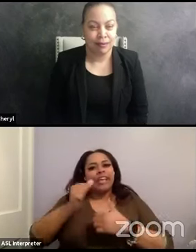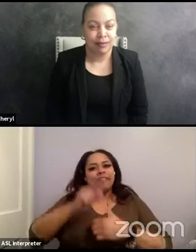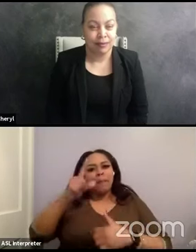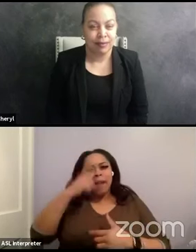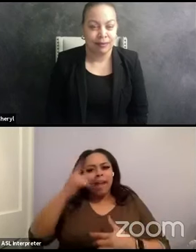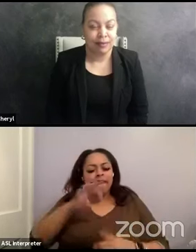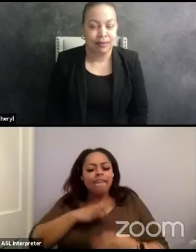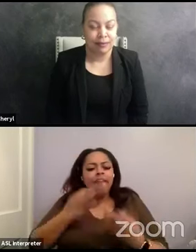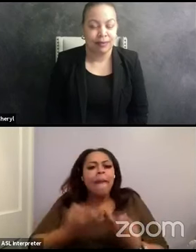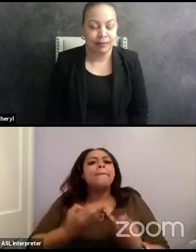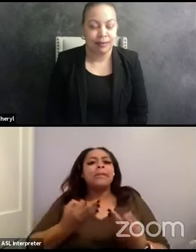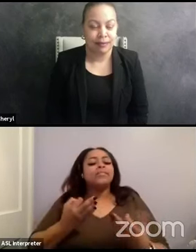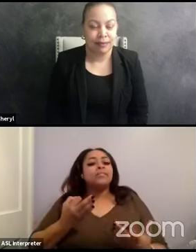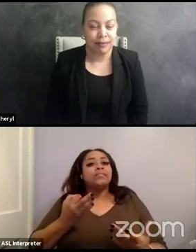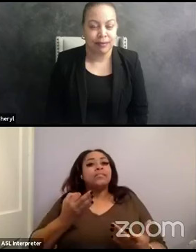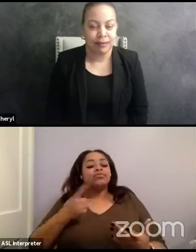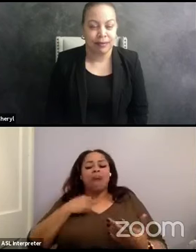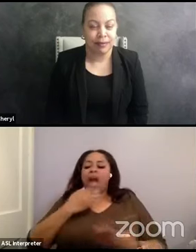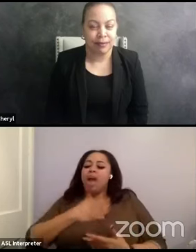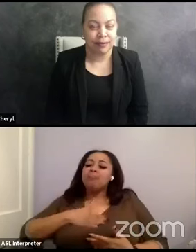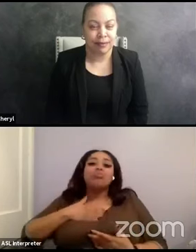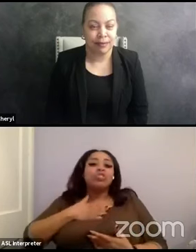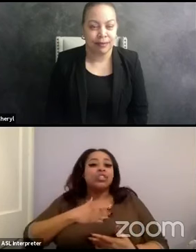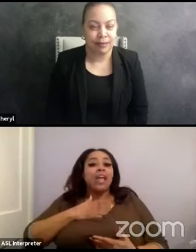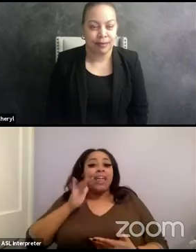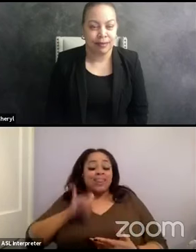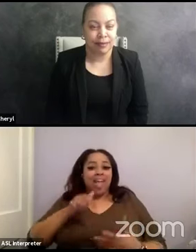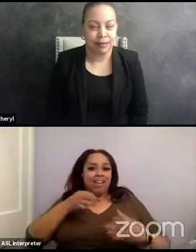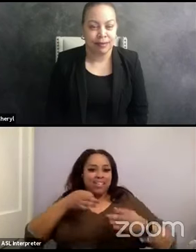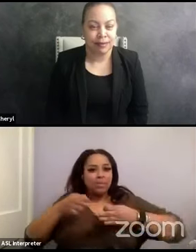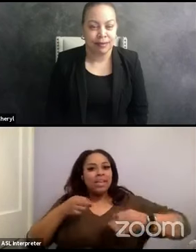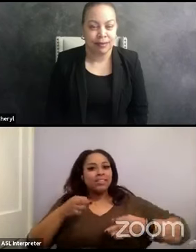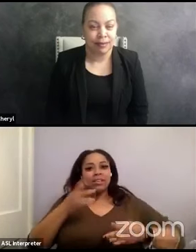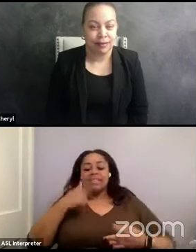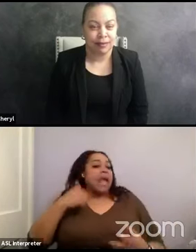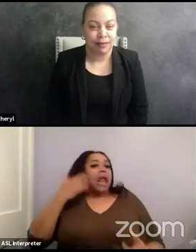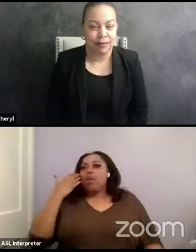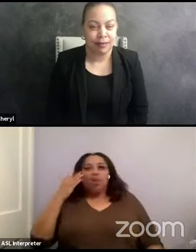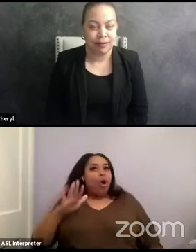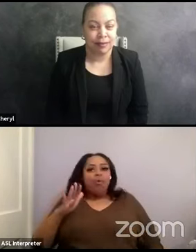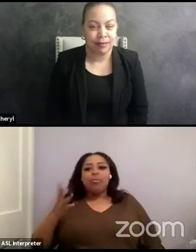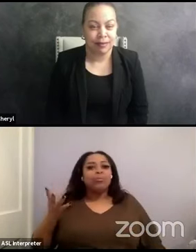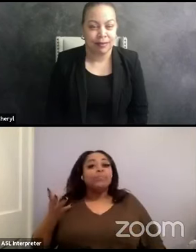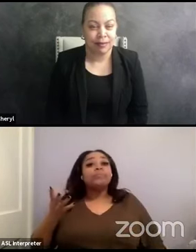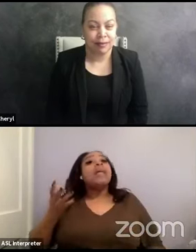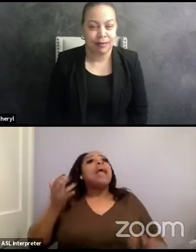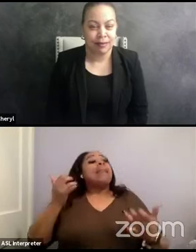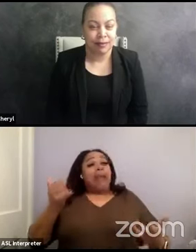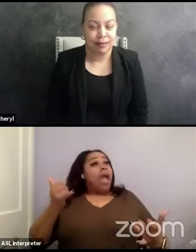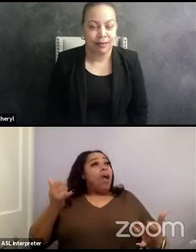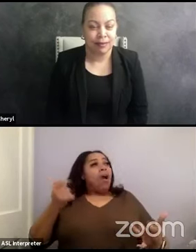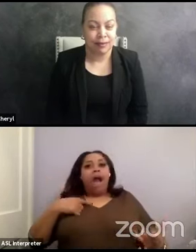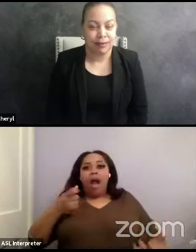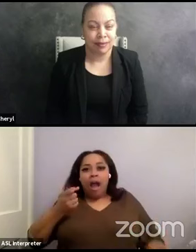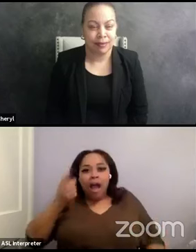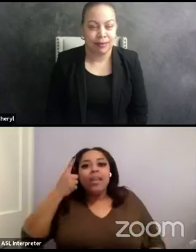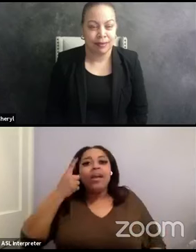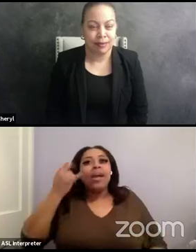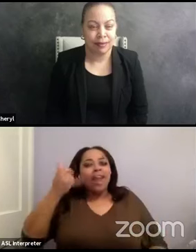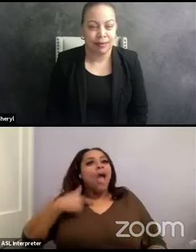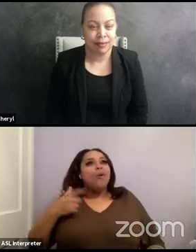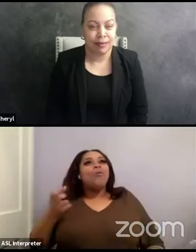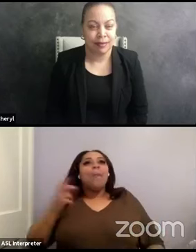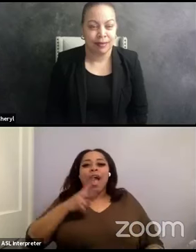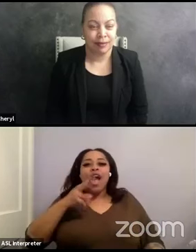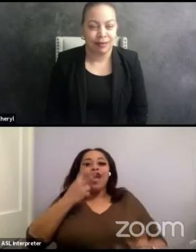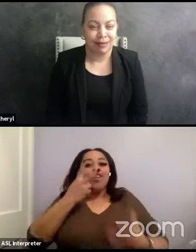right? And so I'm appreciative of that explanation because I didn't know, like, and now that I do know, I'm probably going to go back in time and